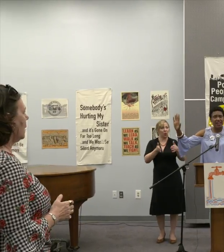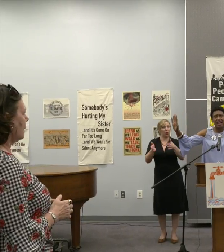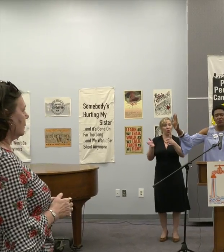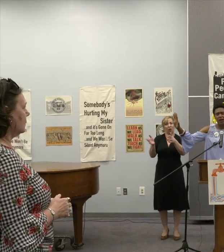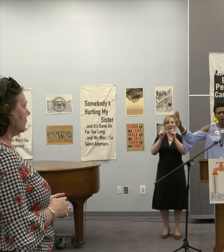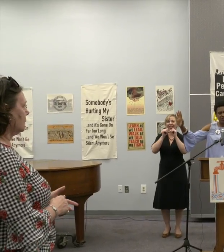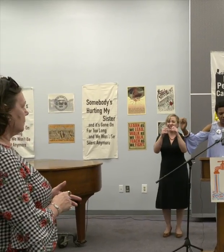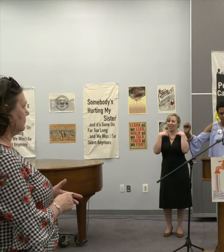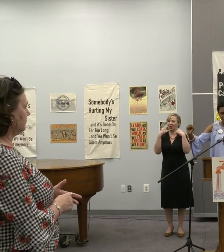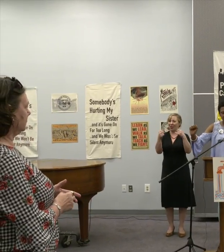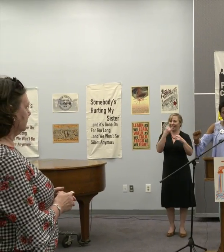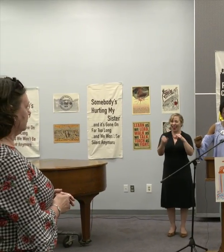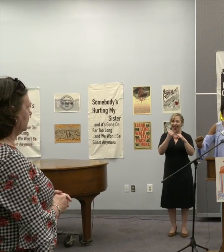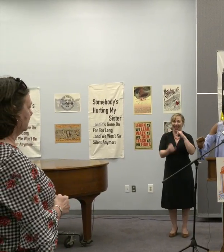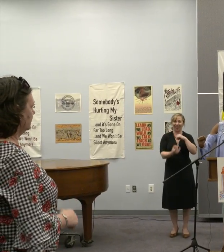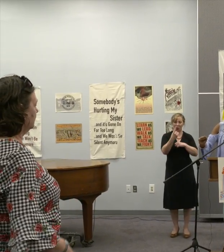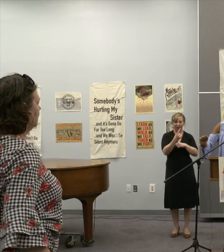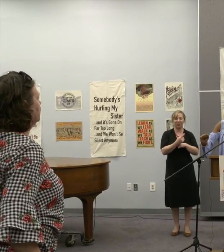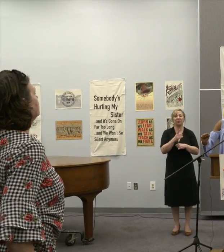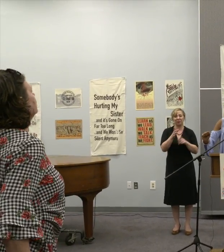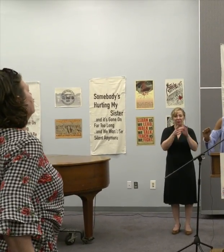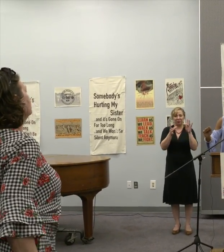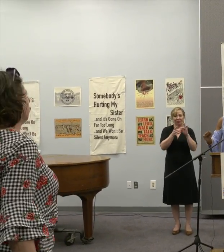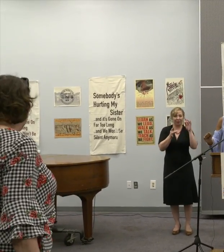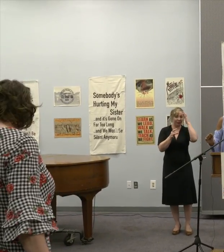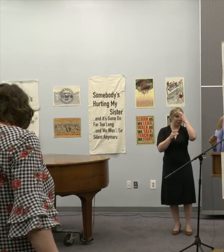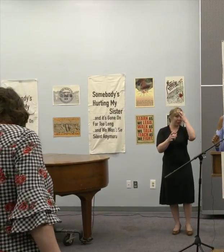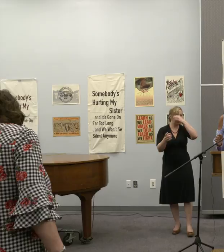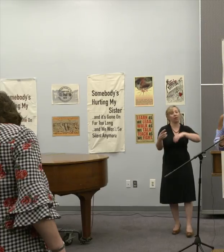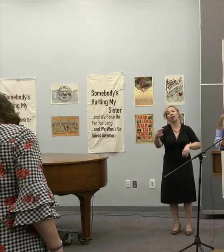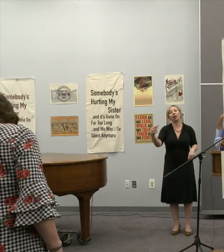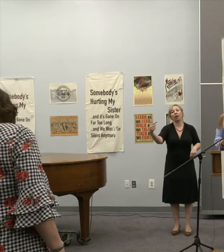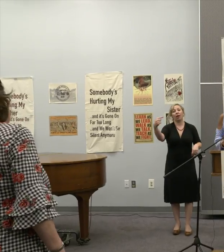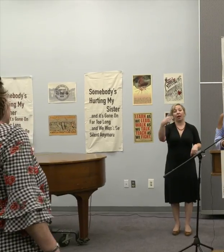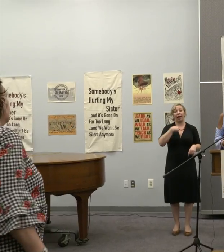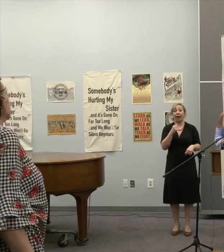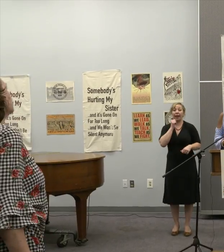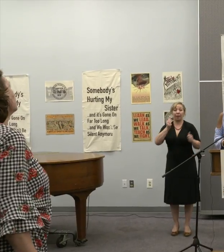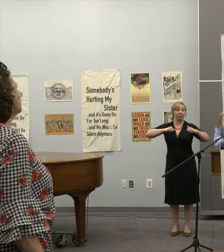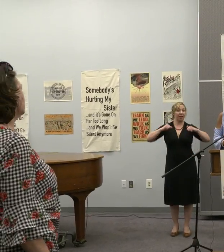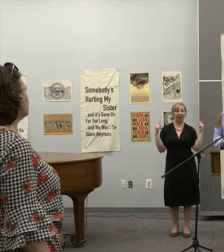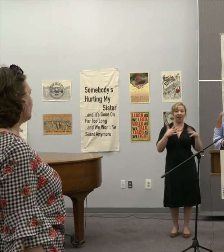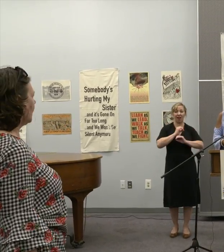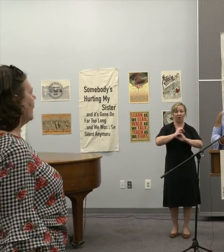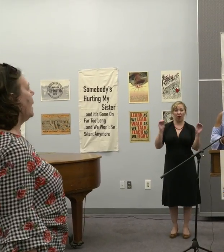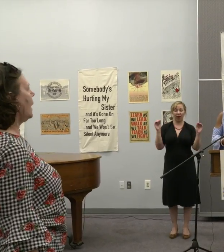Standing, this is the last one I want to do. It goes like this. I am not